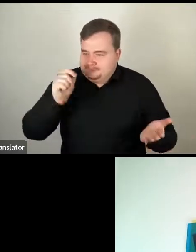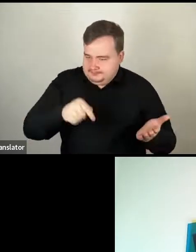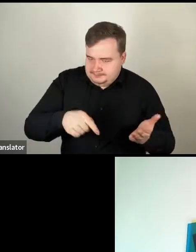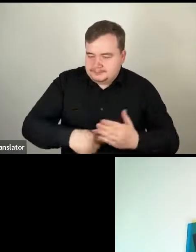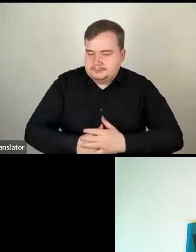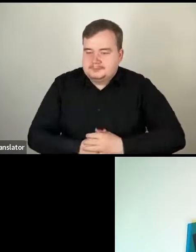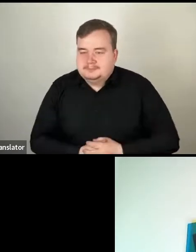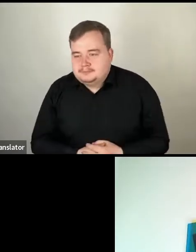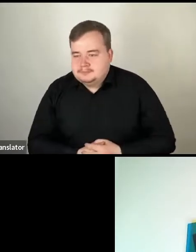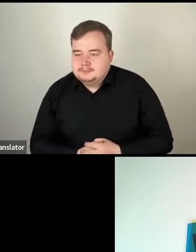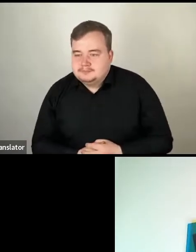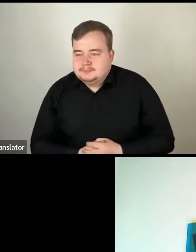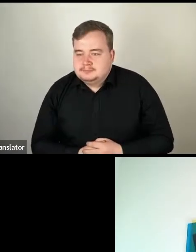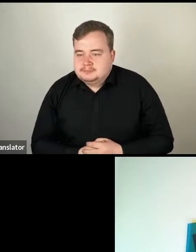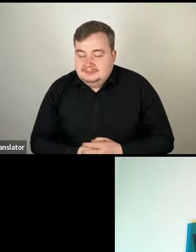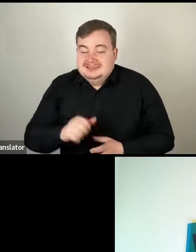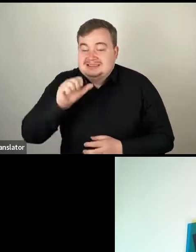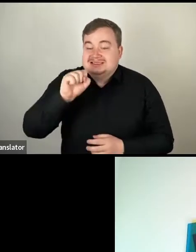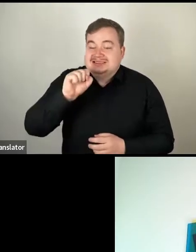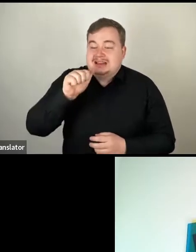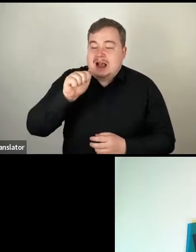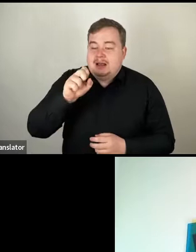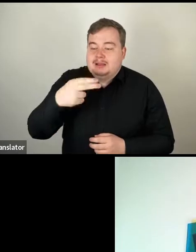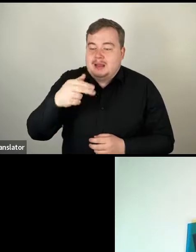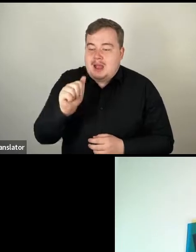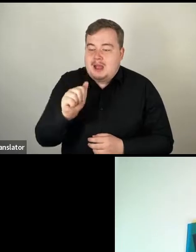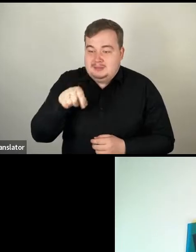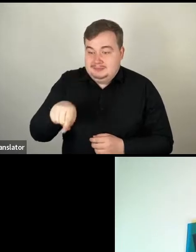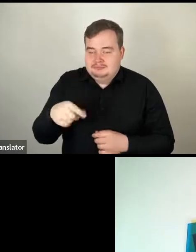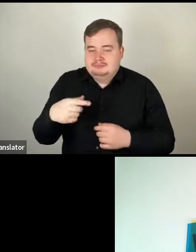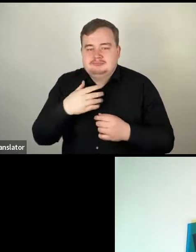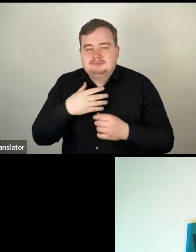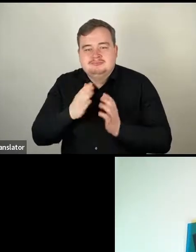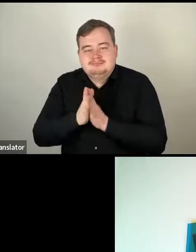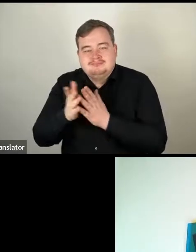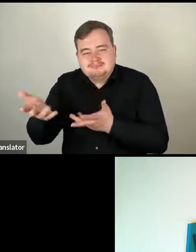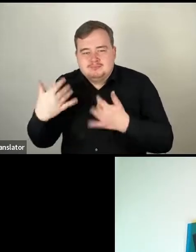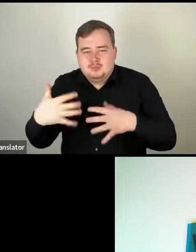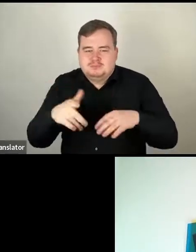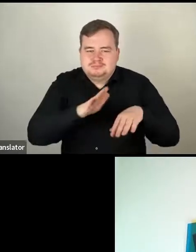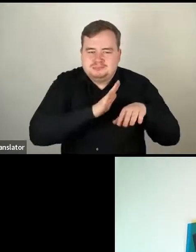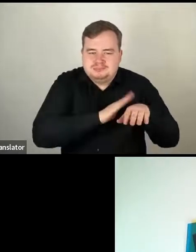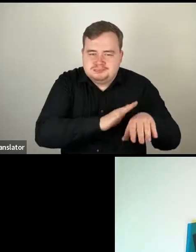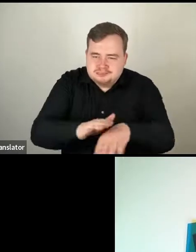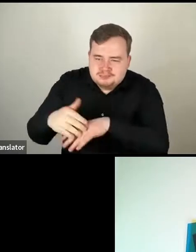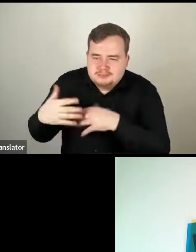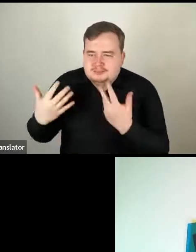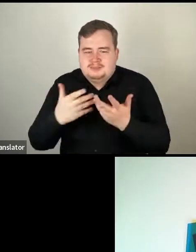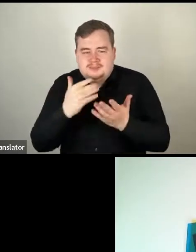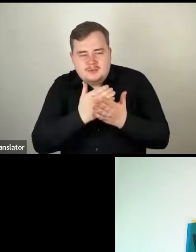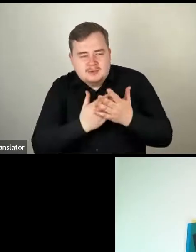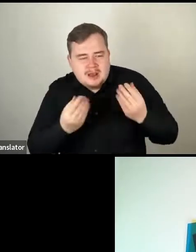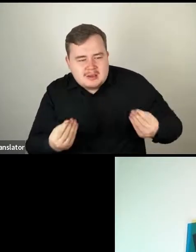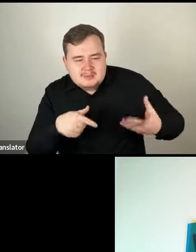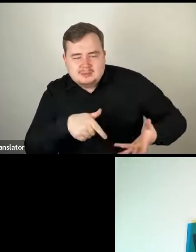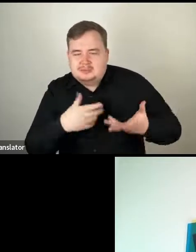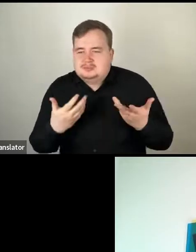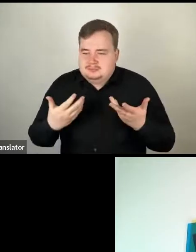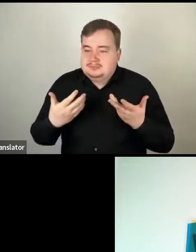you like to provide a brief overview of the agenda and mention some important technical details for today's